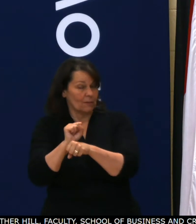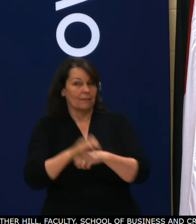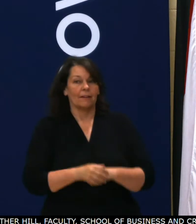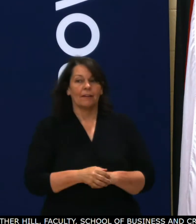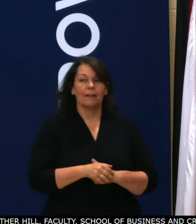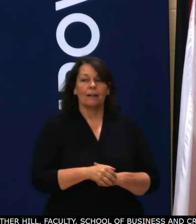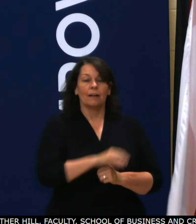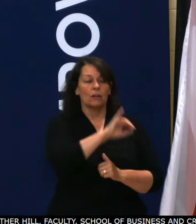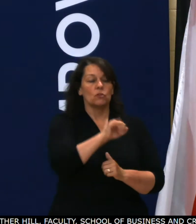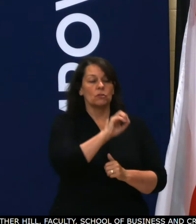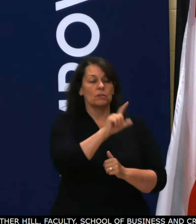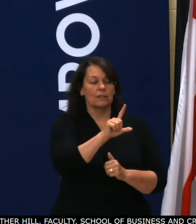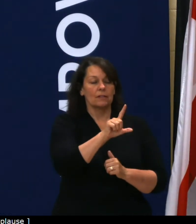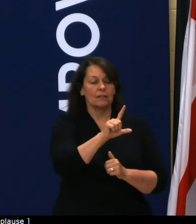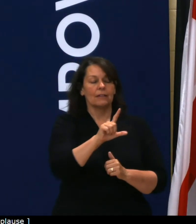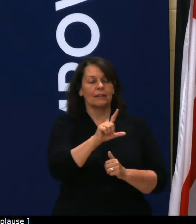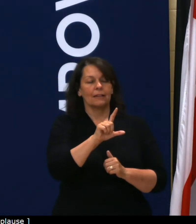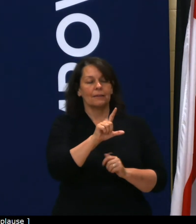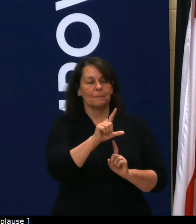Jill